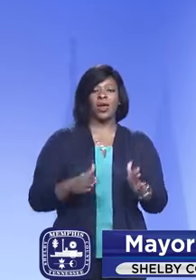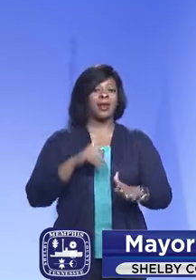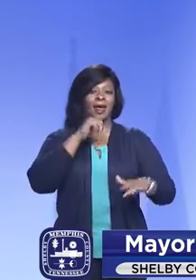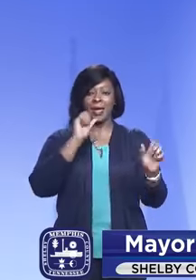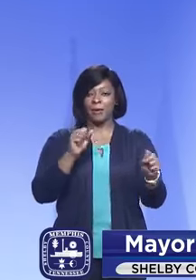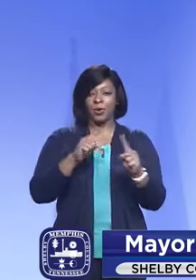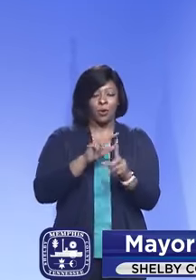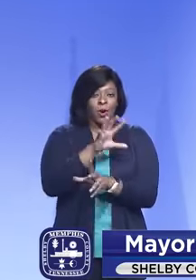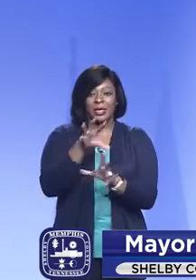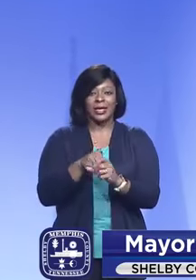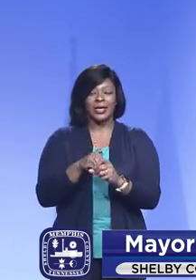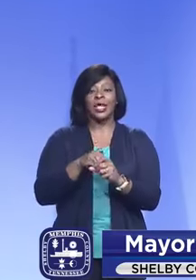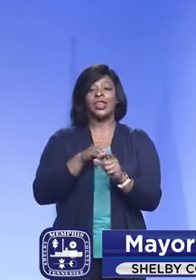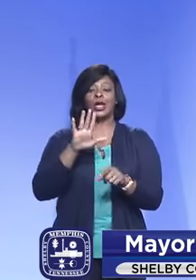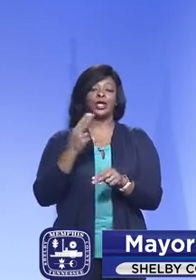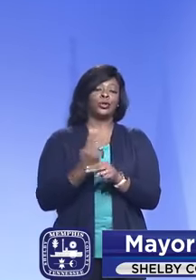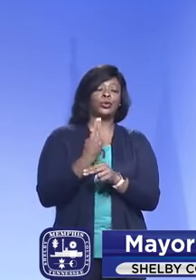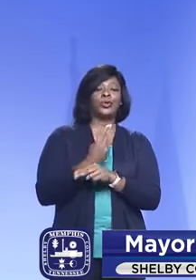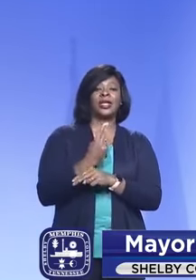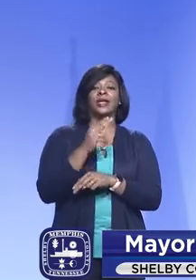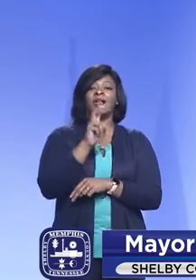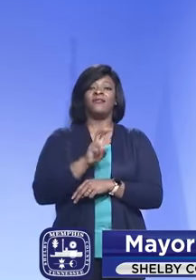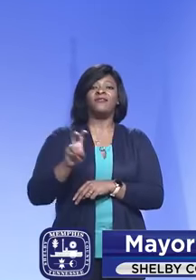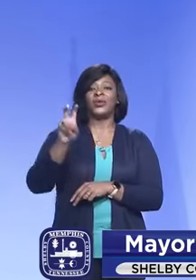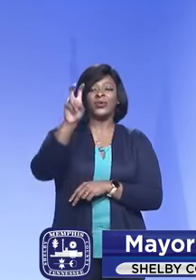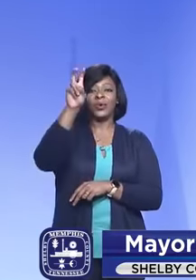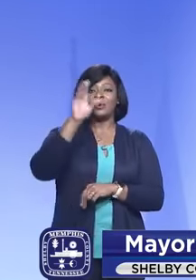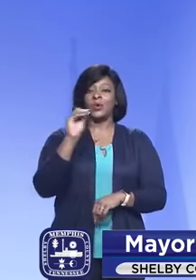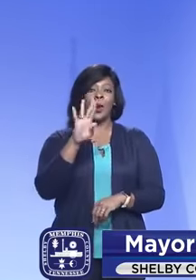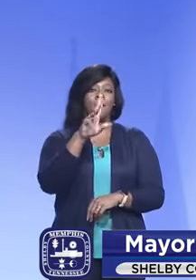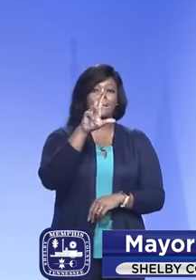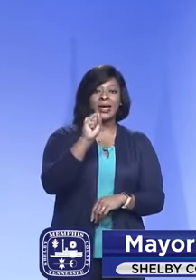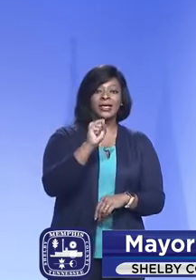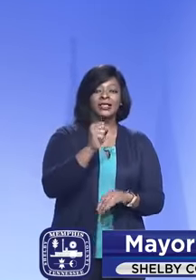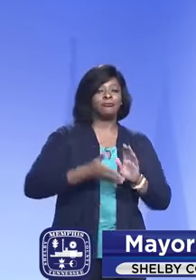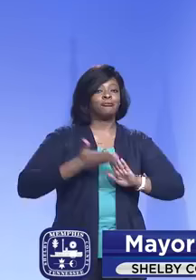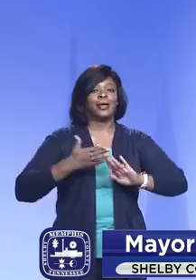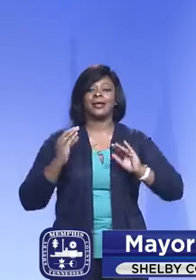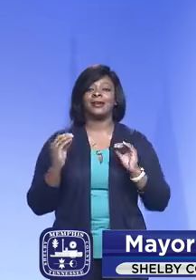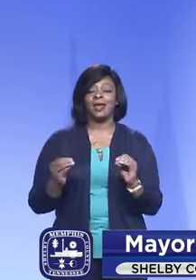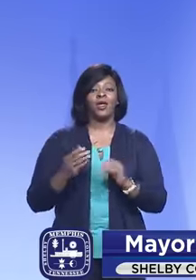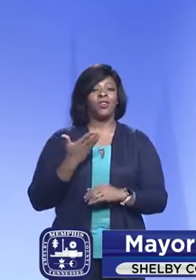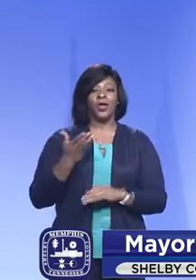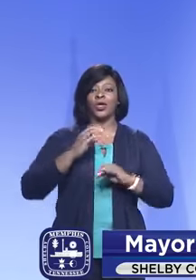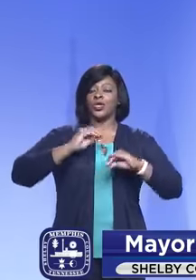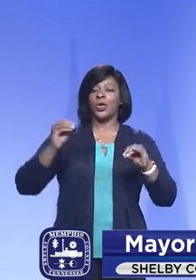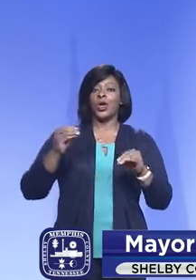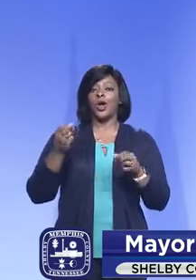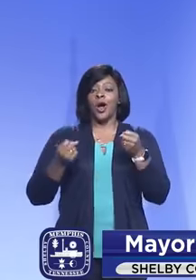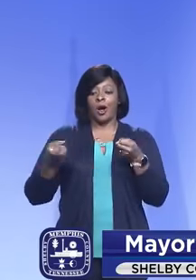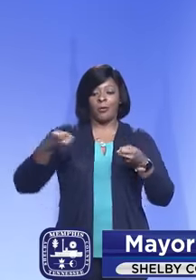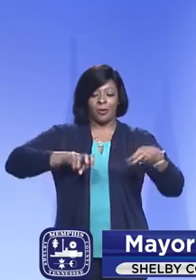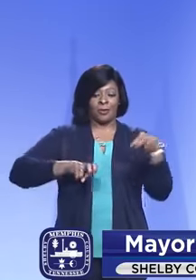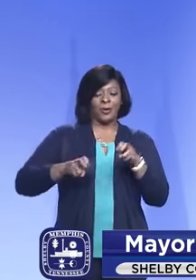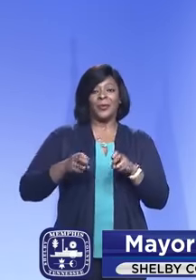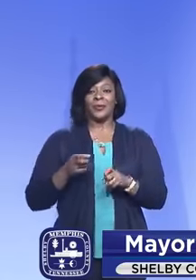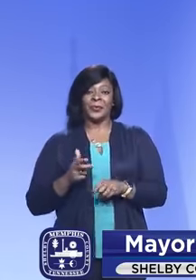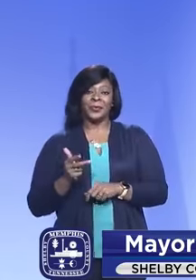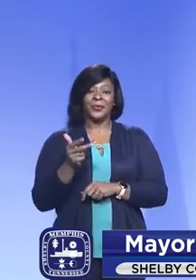to partake in the usual field trips. There are no buses being run. There are no carpools, or carpools